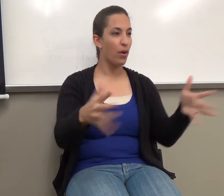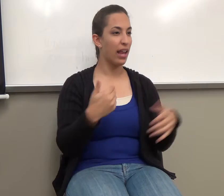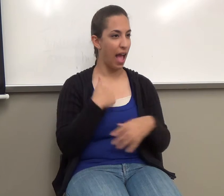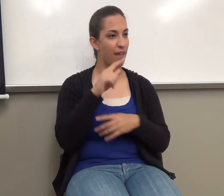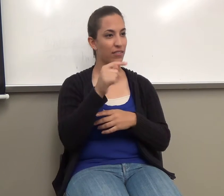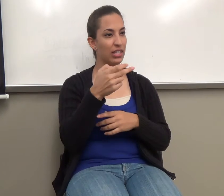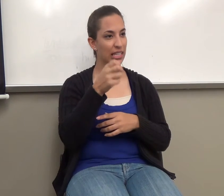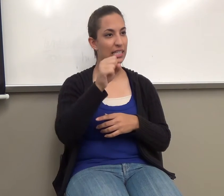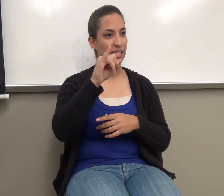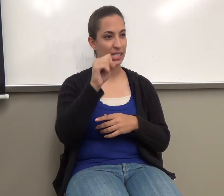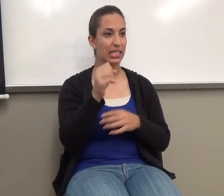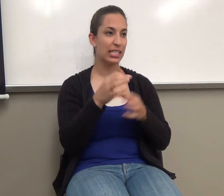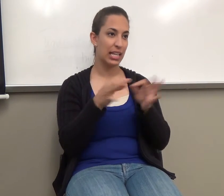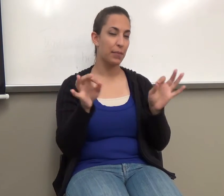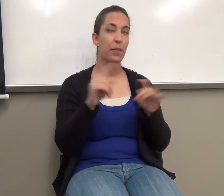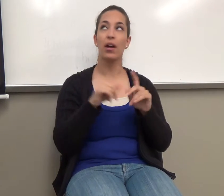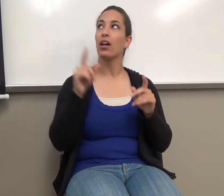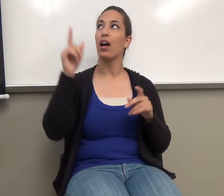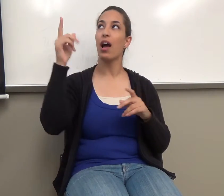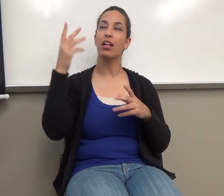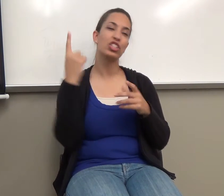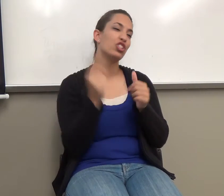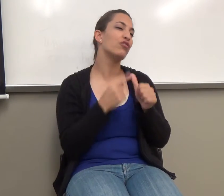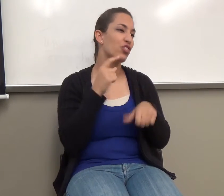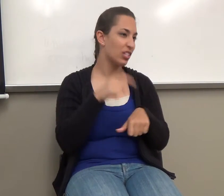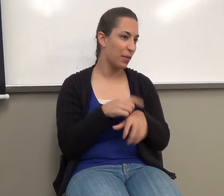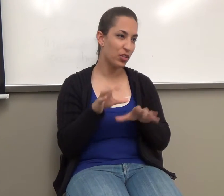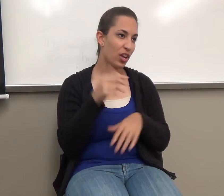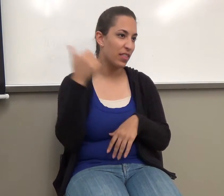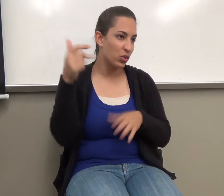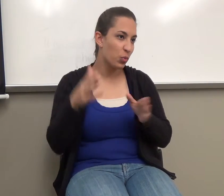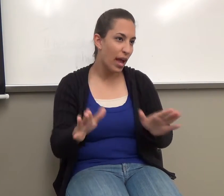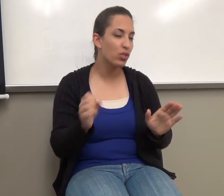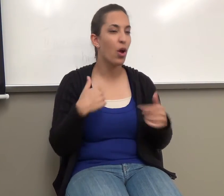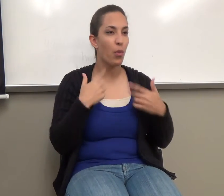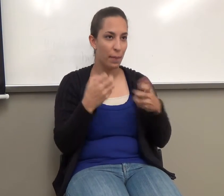to be sure to have those, okay? Then the paper itself is for 117.